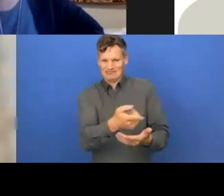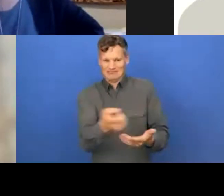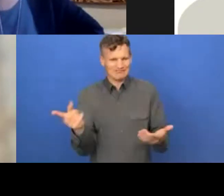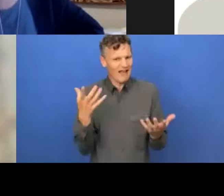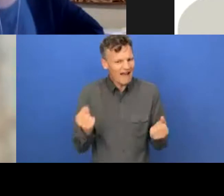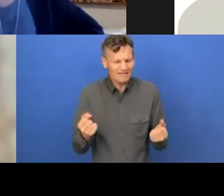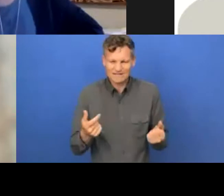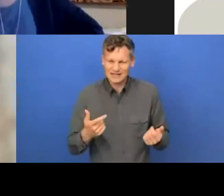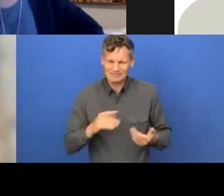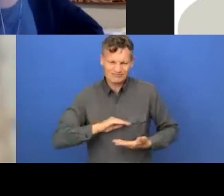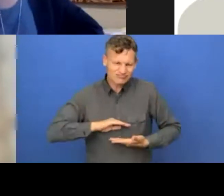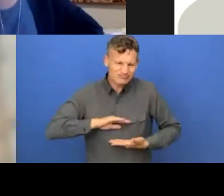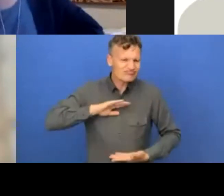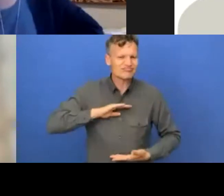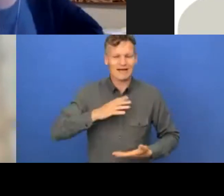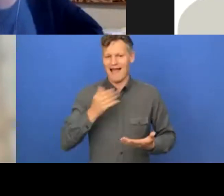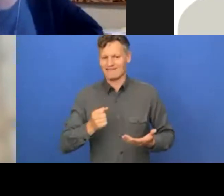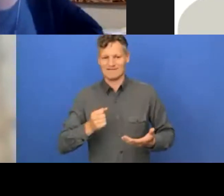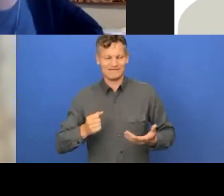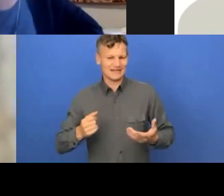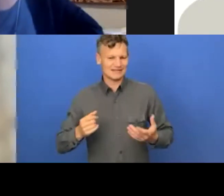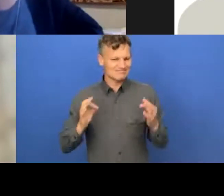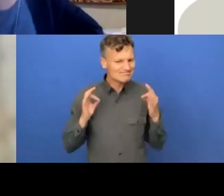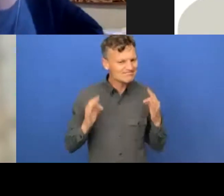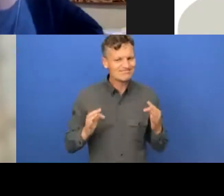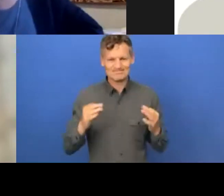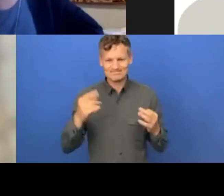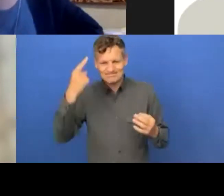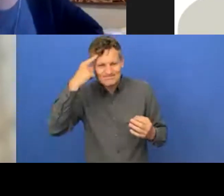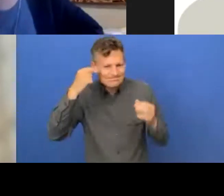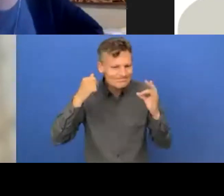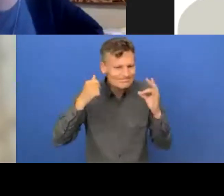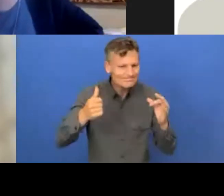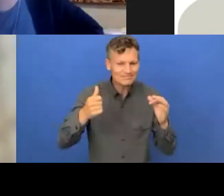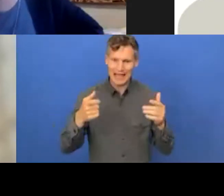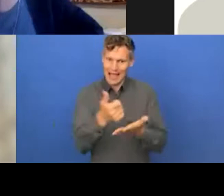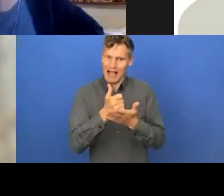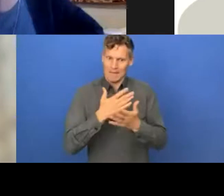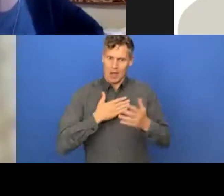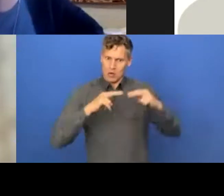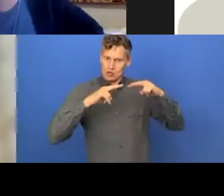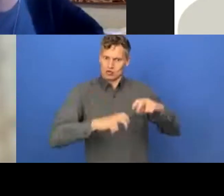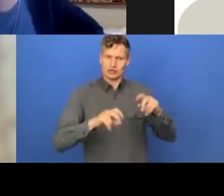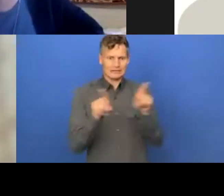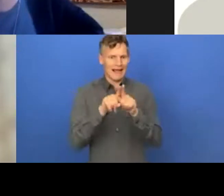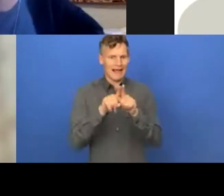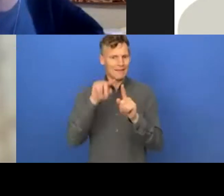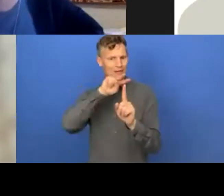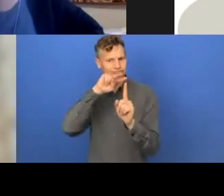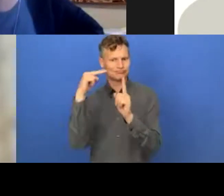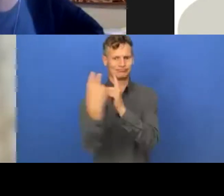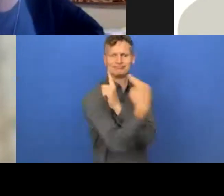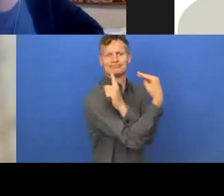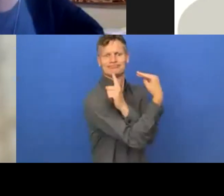be more accurate from an intersectional lens. And I think that, of course, was something that was flagged as an area